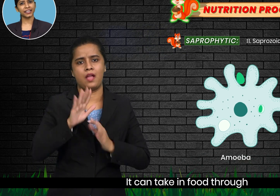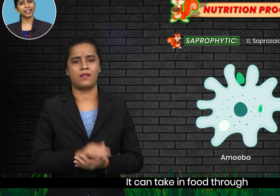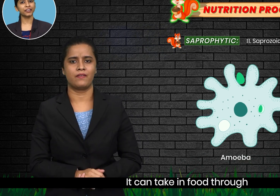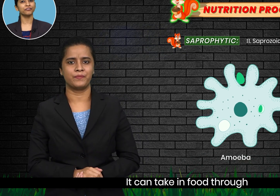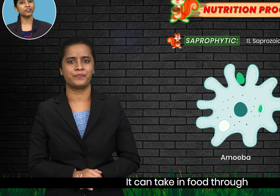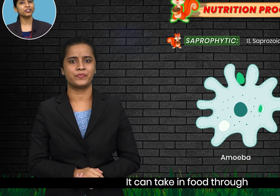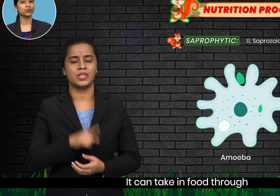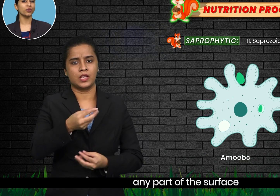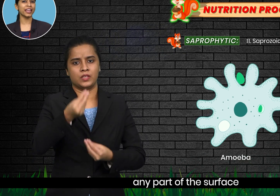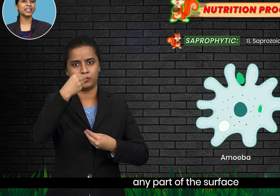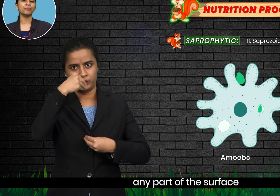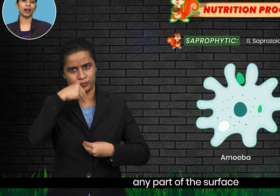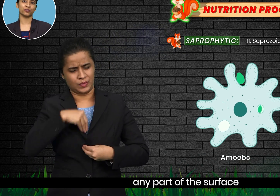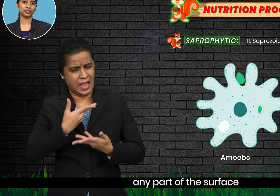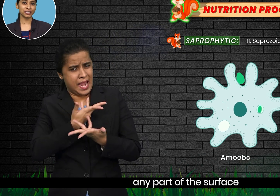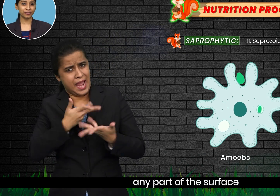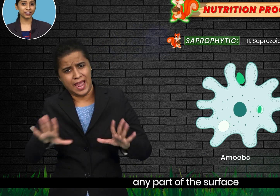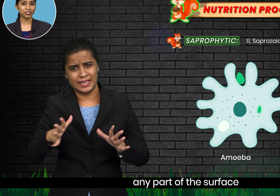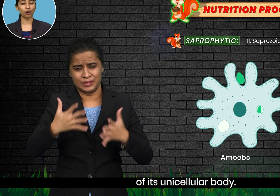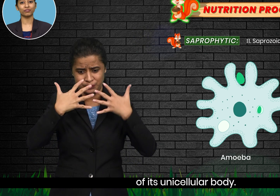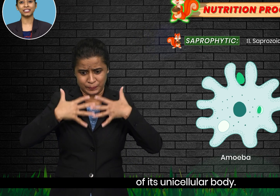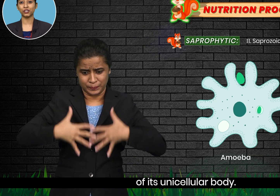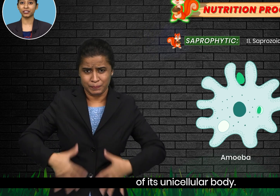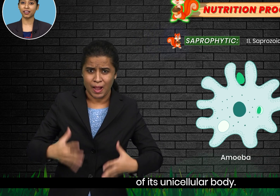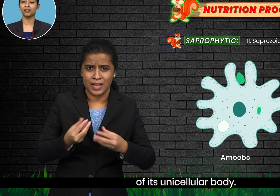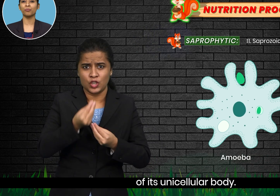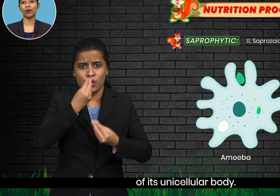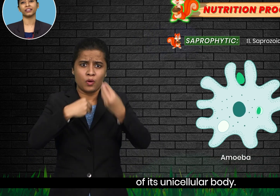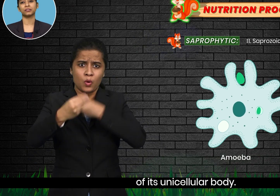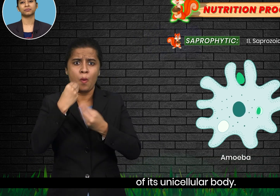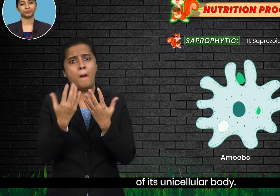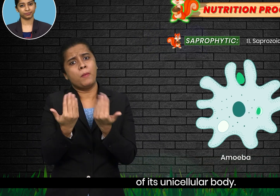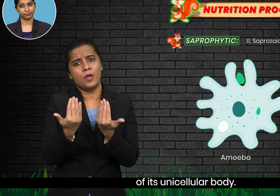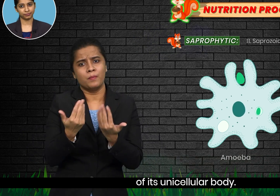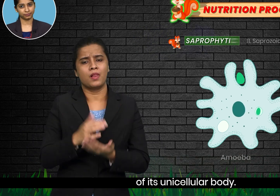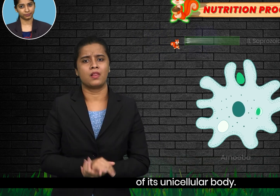It can take in food through any part of the surface of its unicellular body.